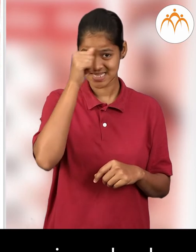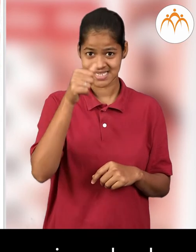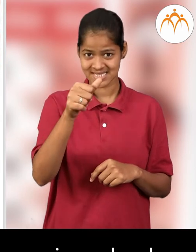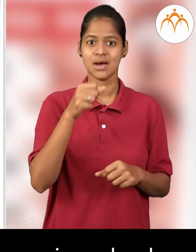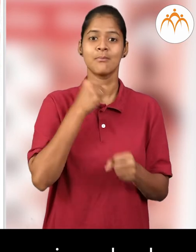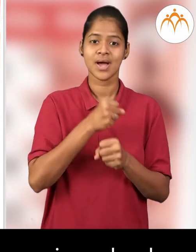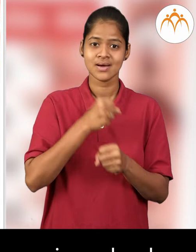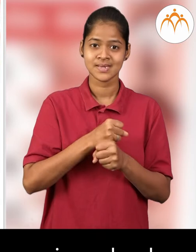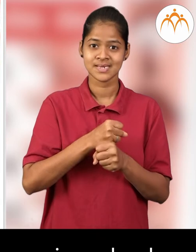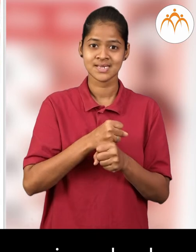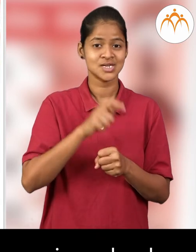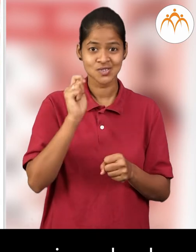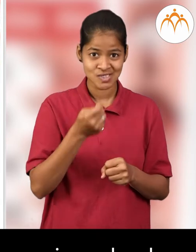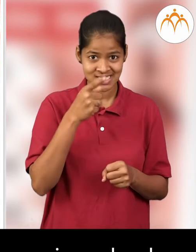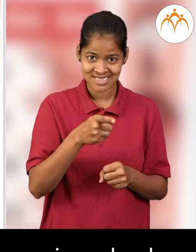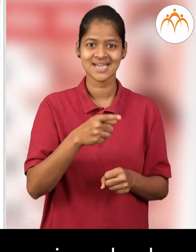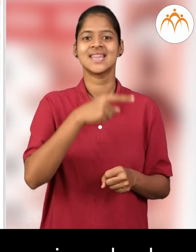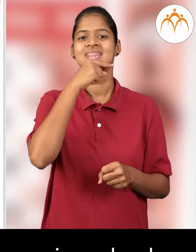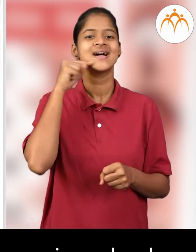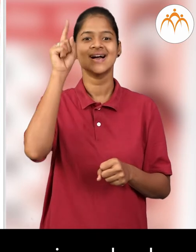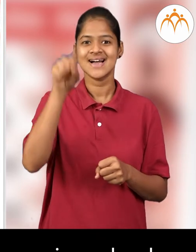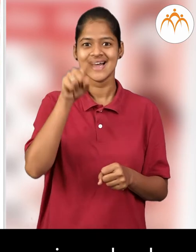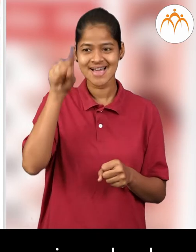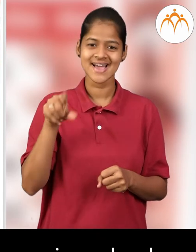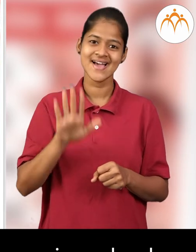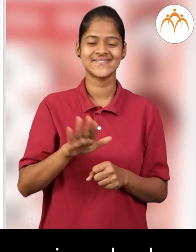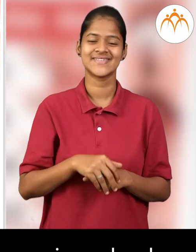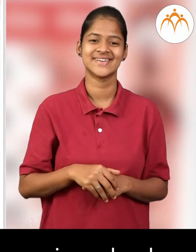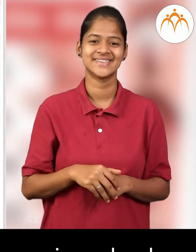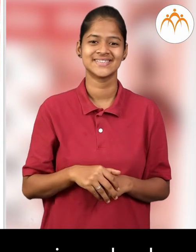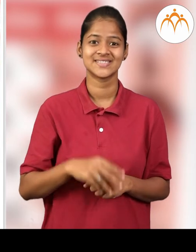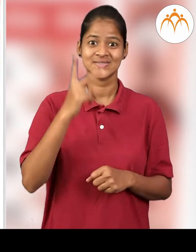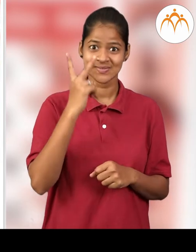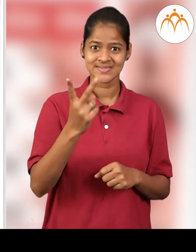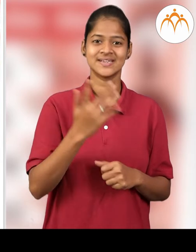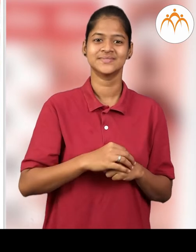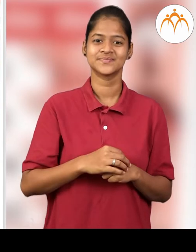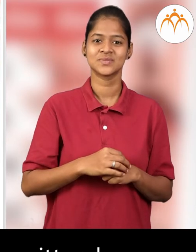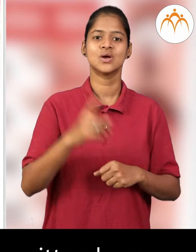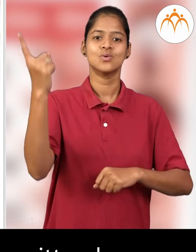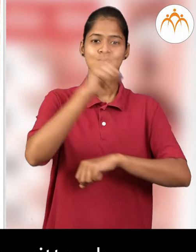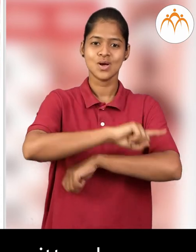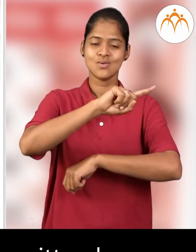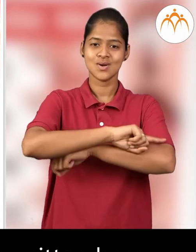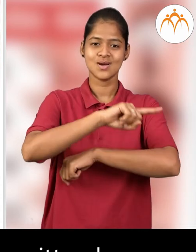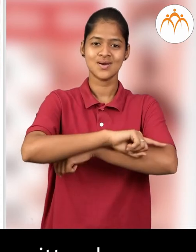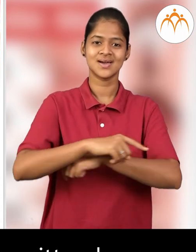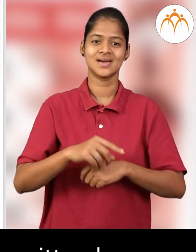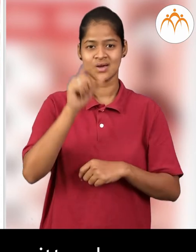and holidays are shown in red color. Look, first letter of every day